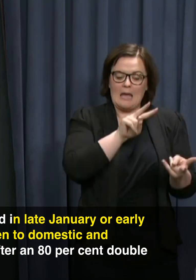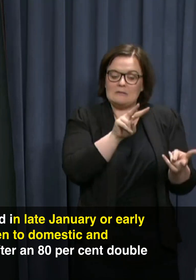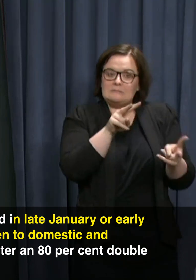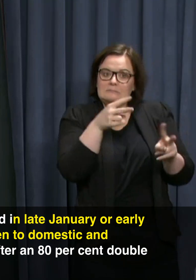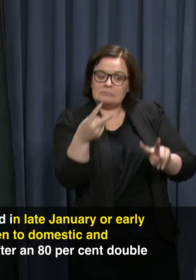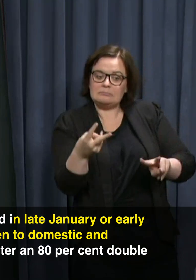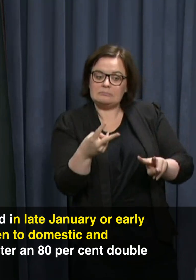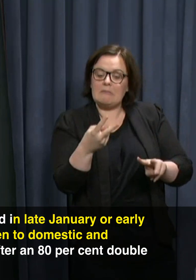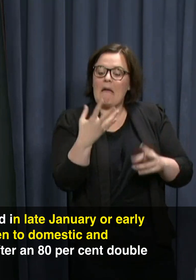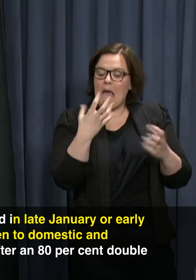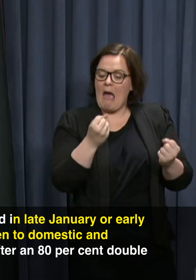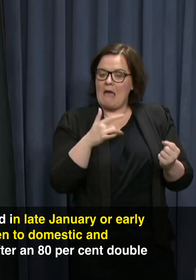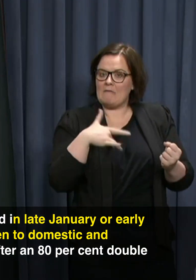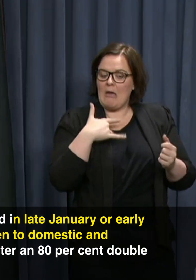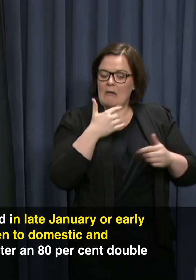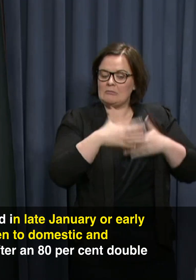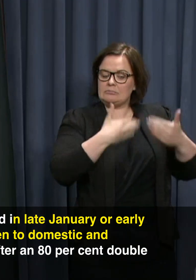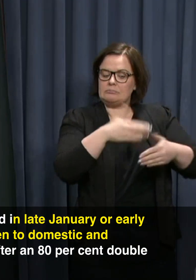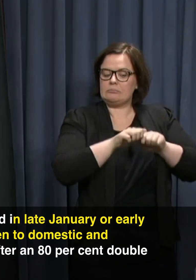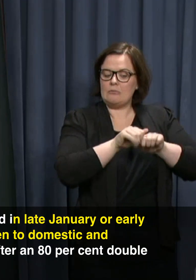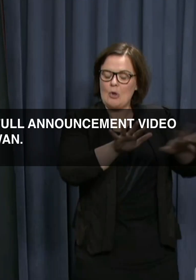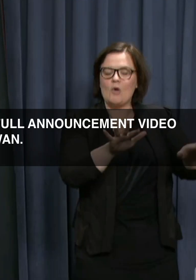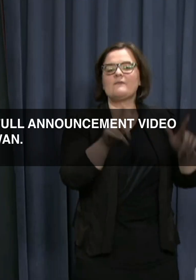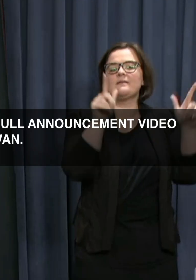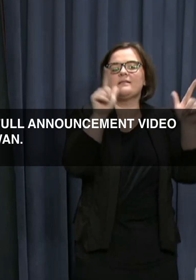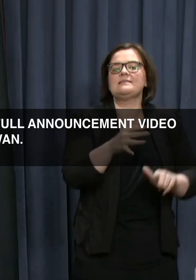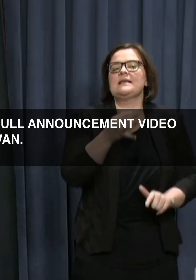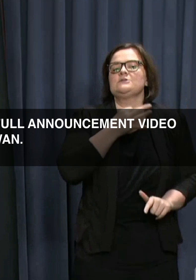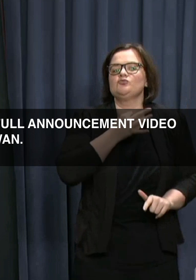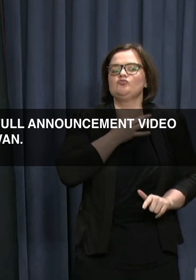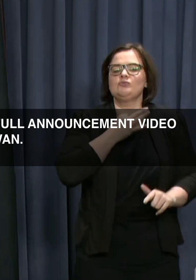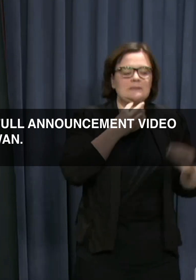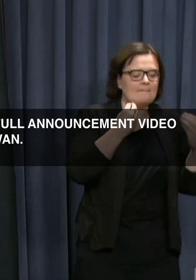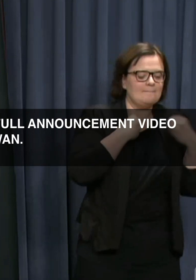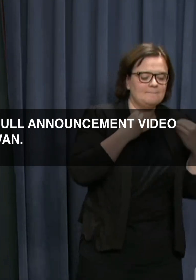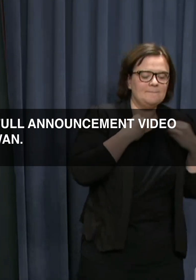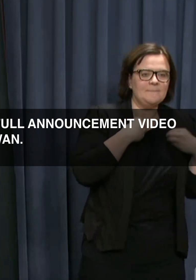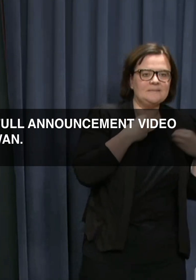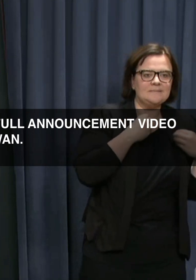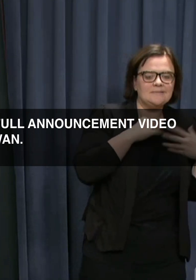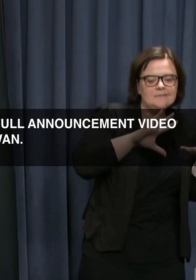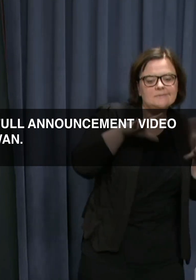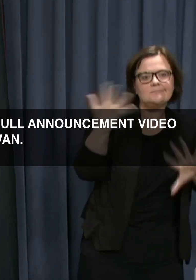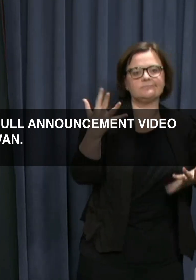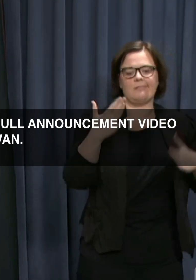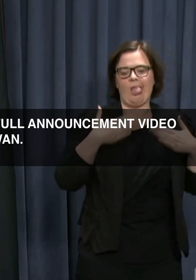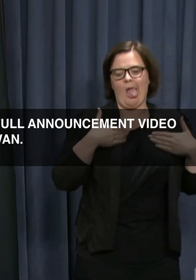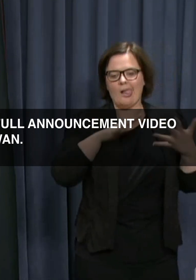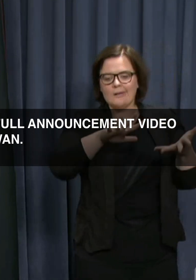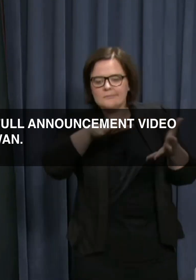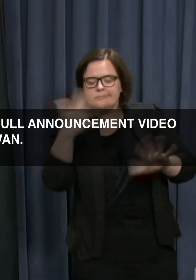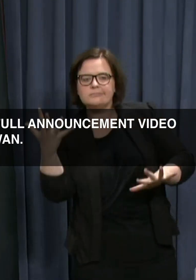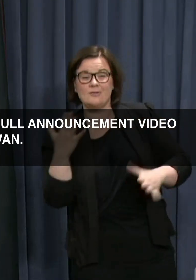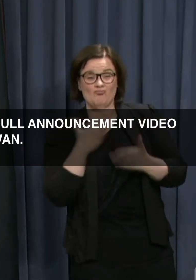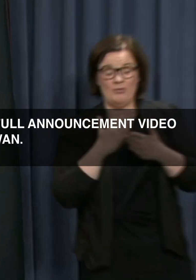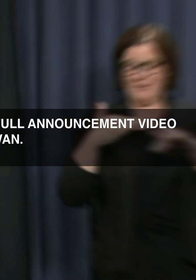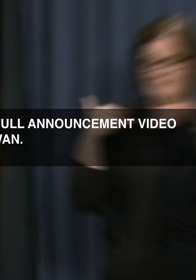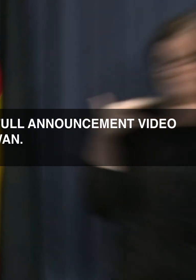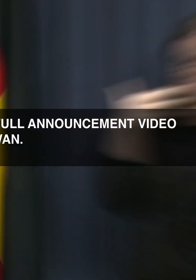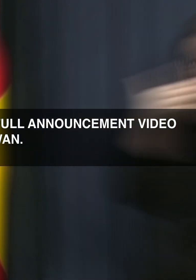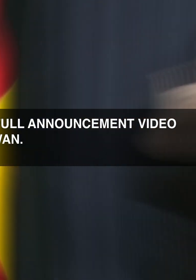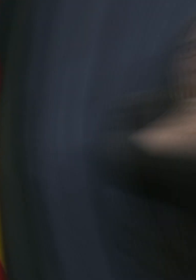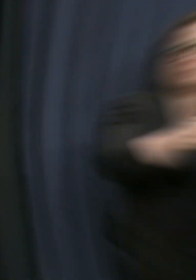double-dose vaccination rate was reached. But before moving to next, let's see full announcement video by Mark